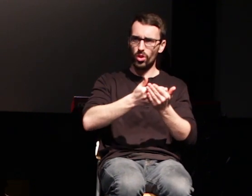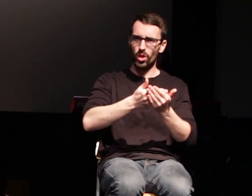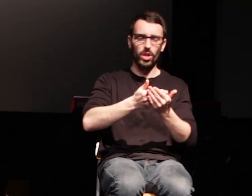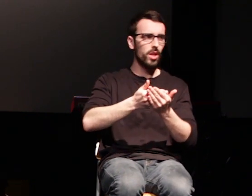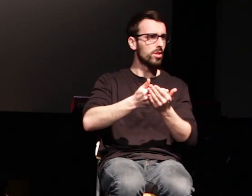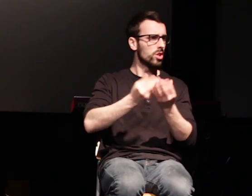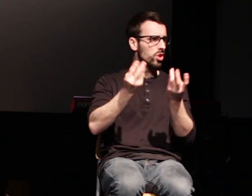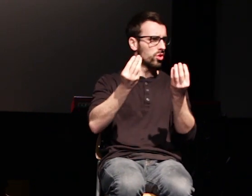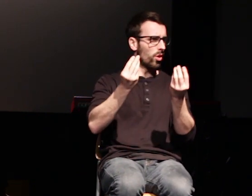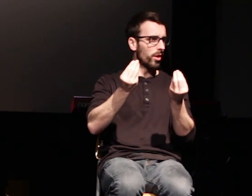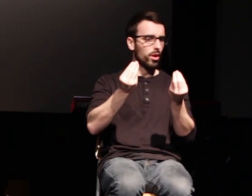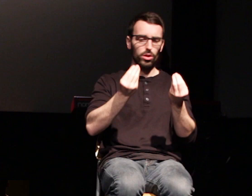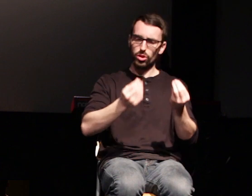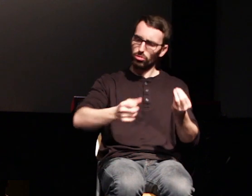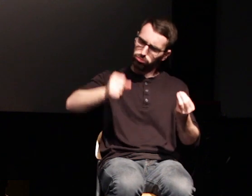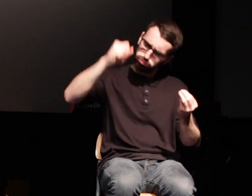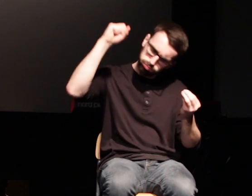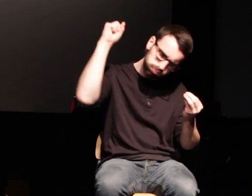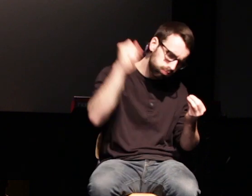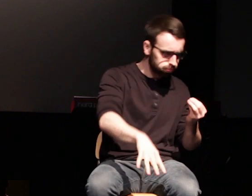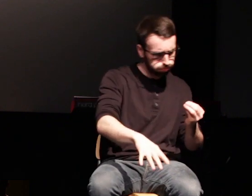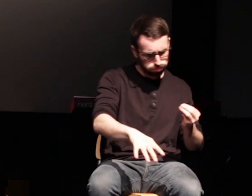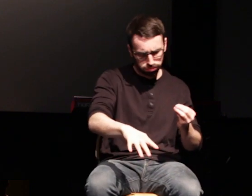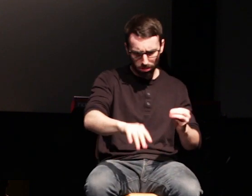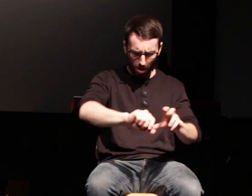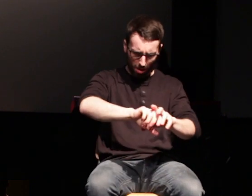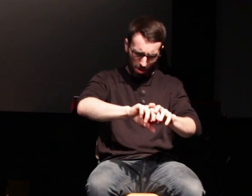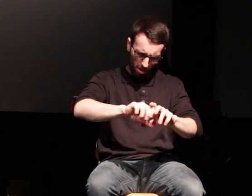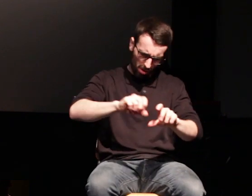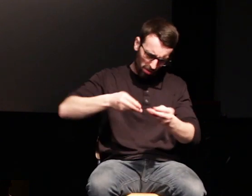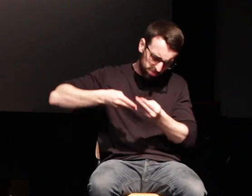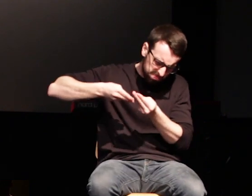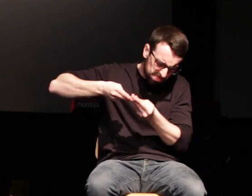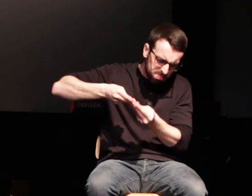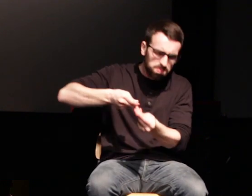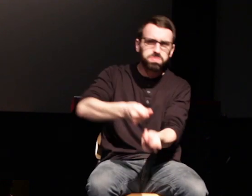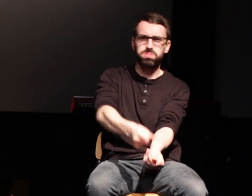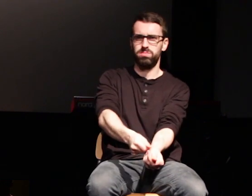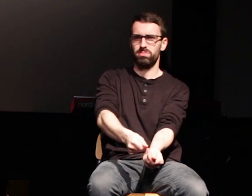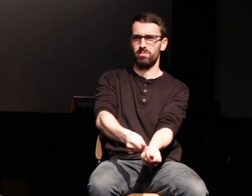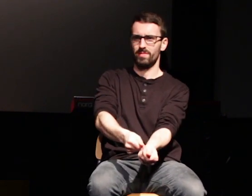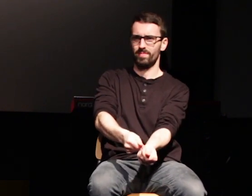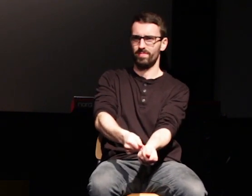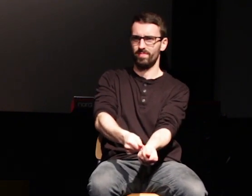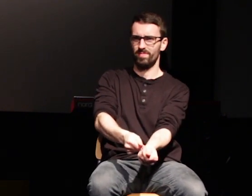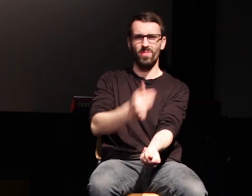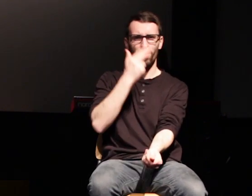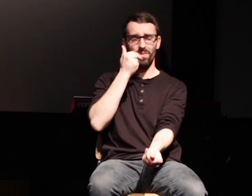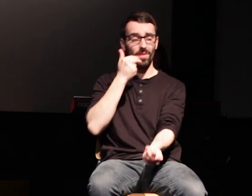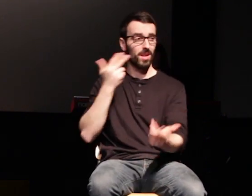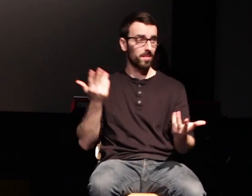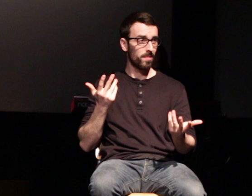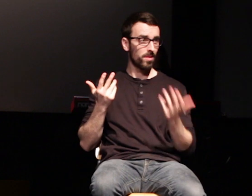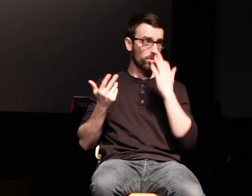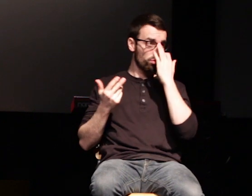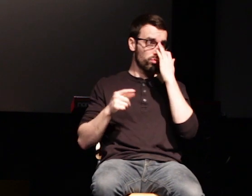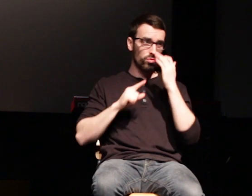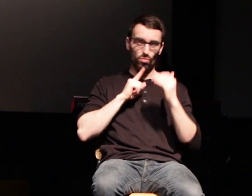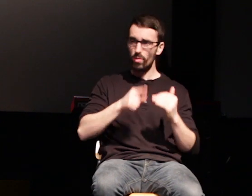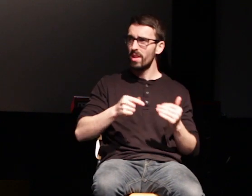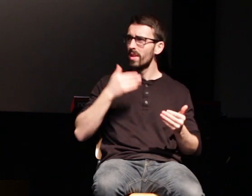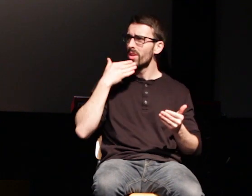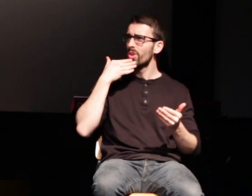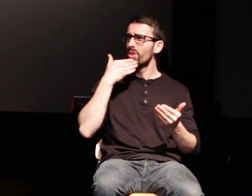just do that. Just load it. If you find something, you know what's so funny? I said this first service. Do you know what makes really, really